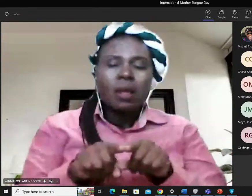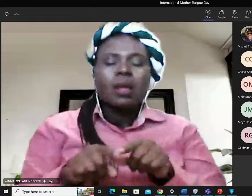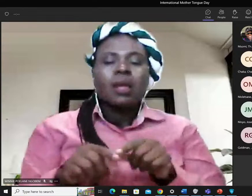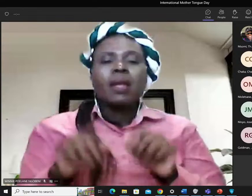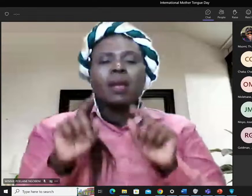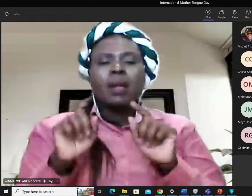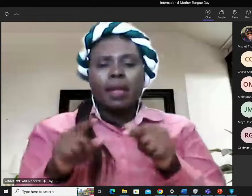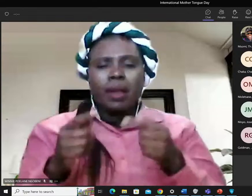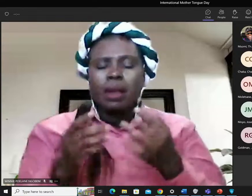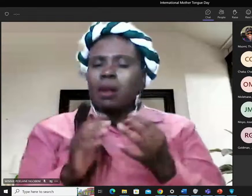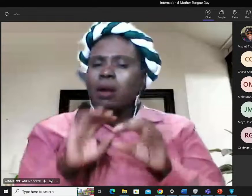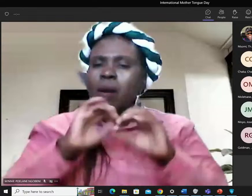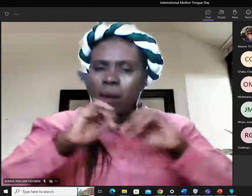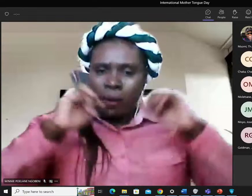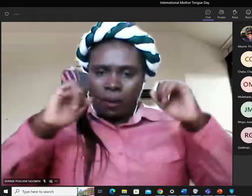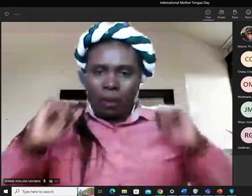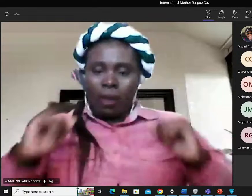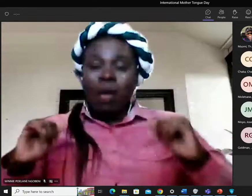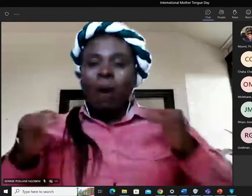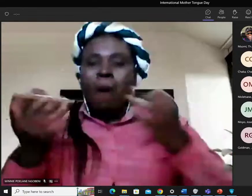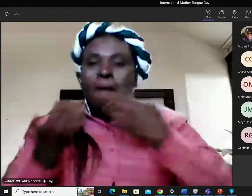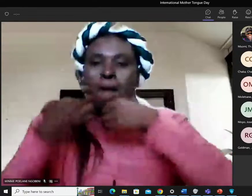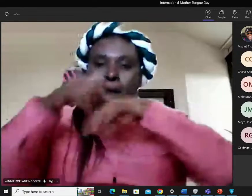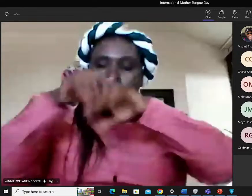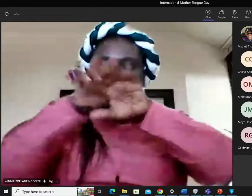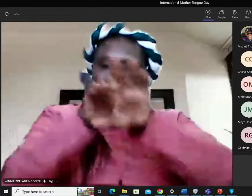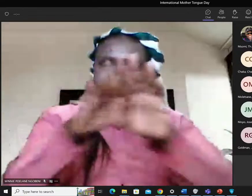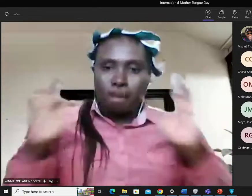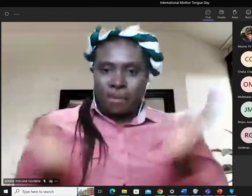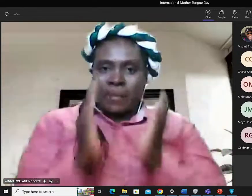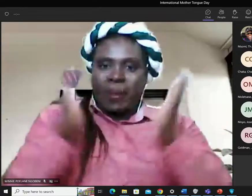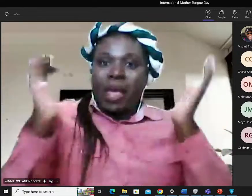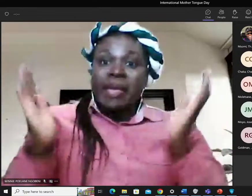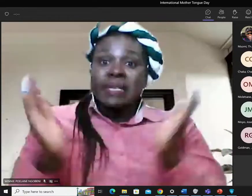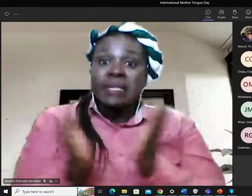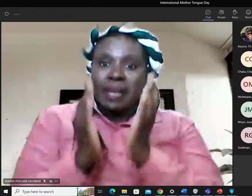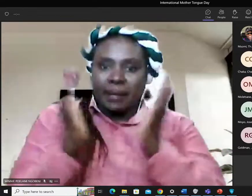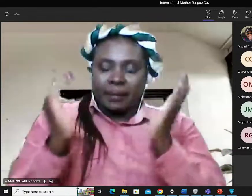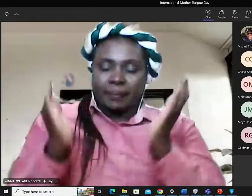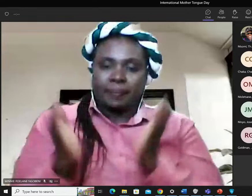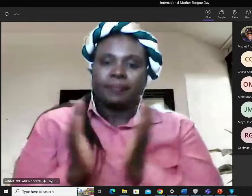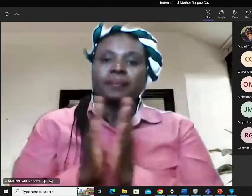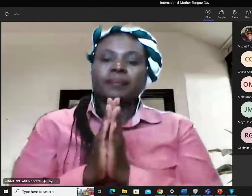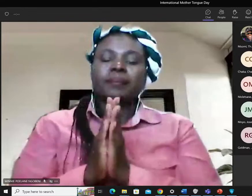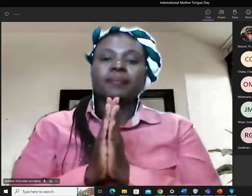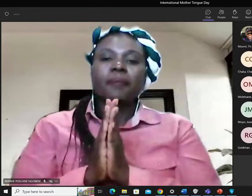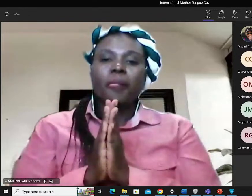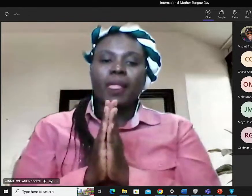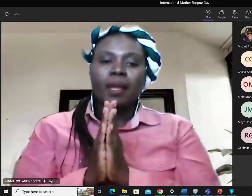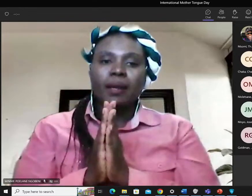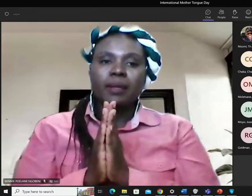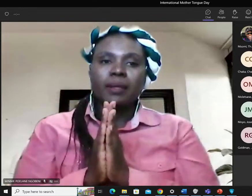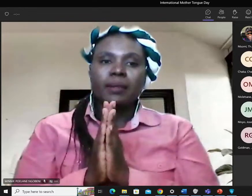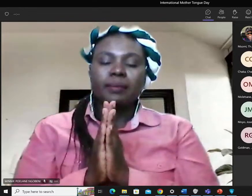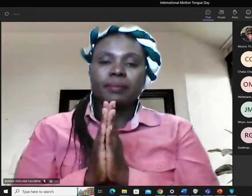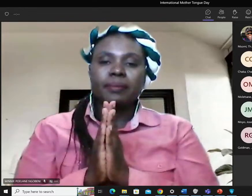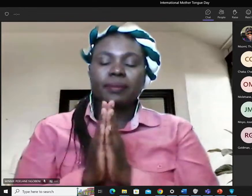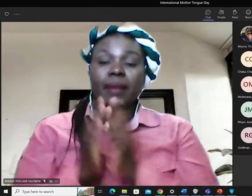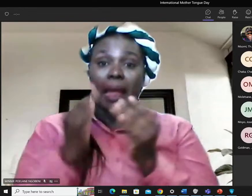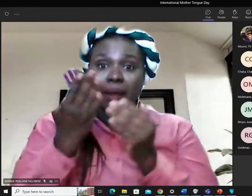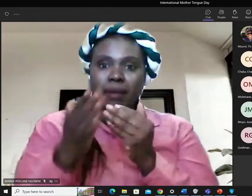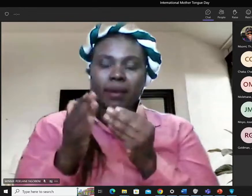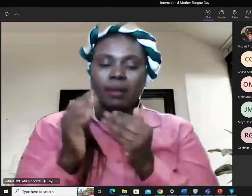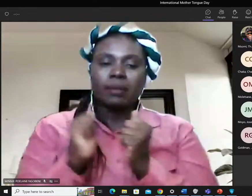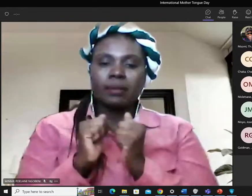exclude anyone. It should be all embracing. Okay, some practical implications. I'm going to finish in the next